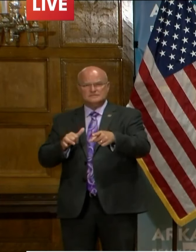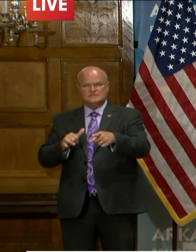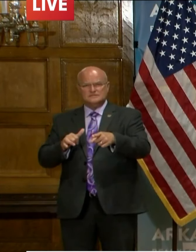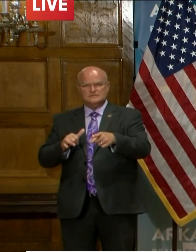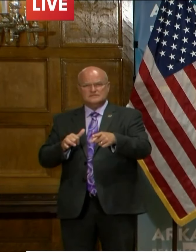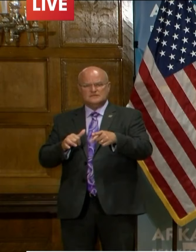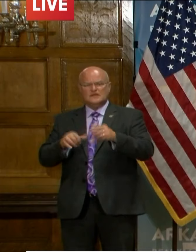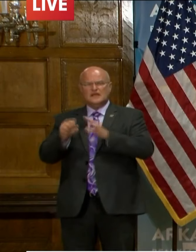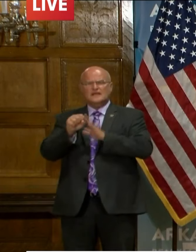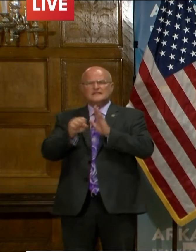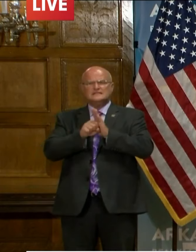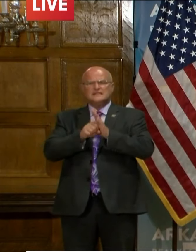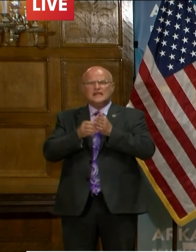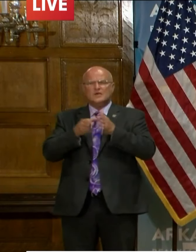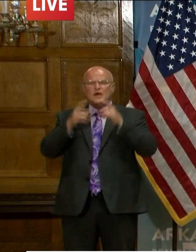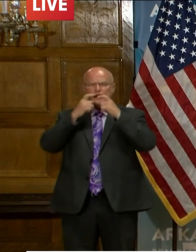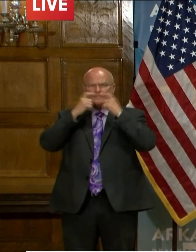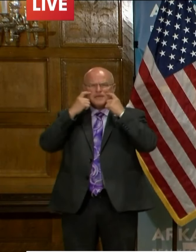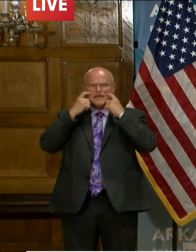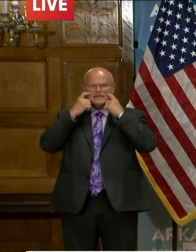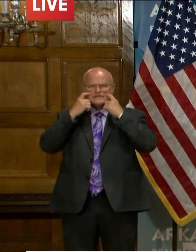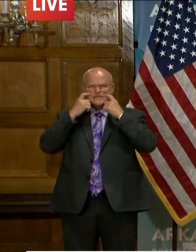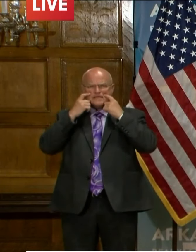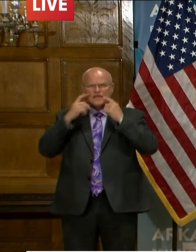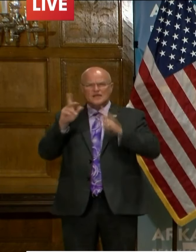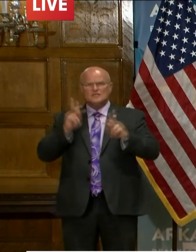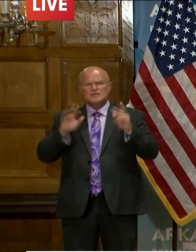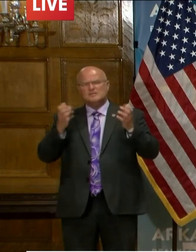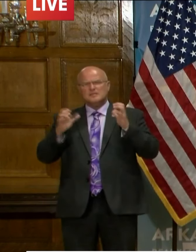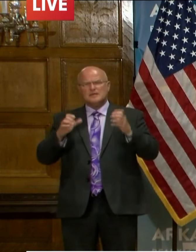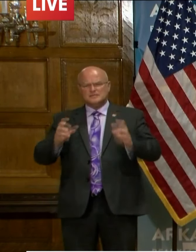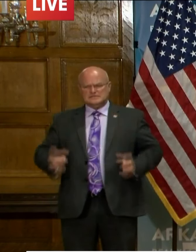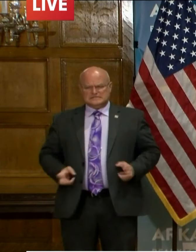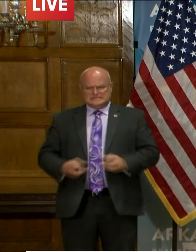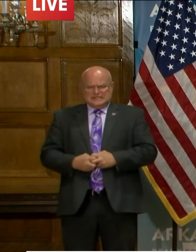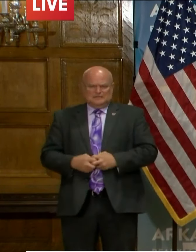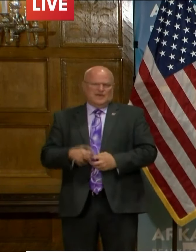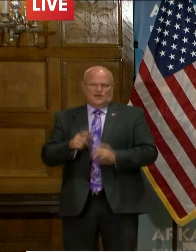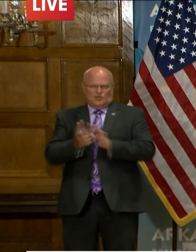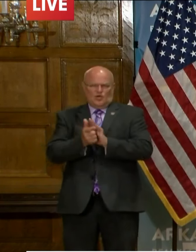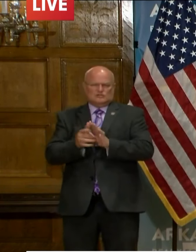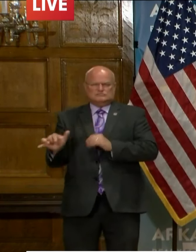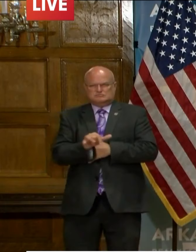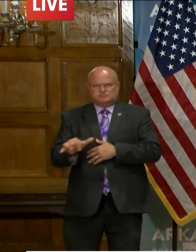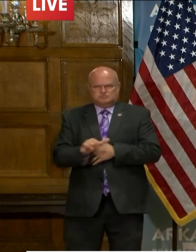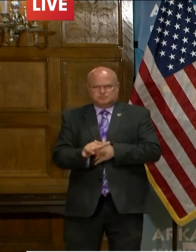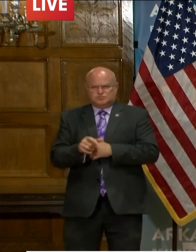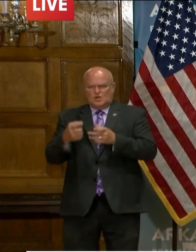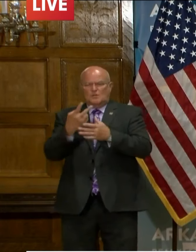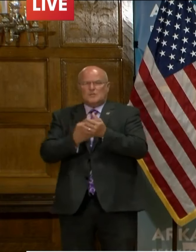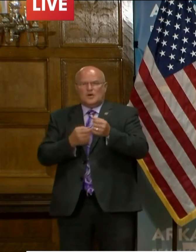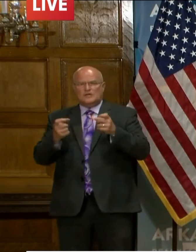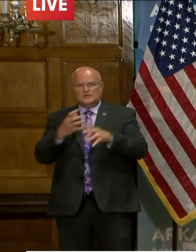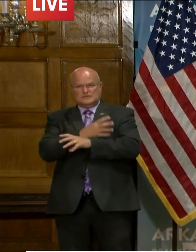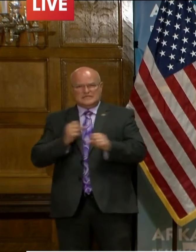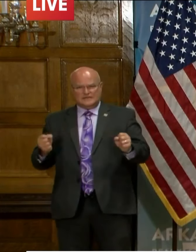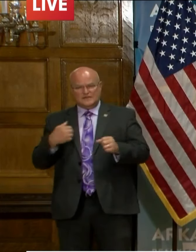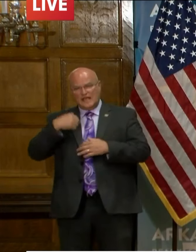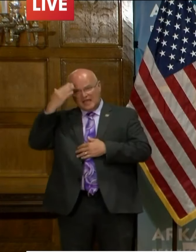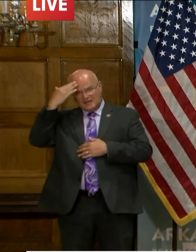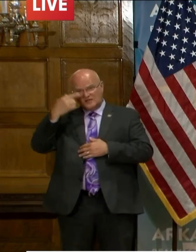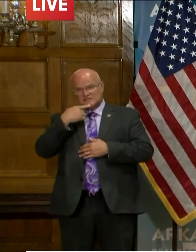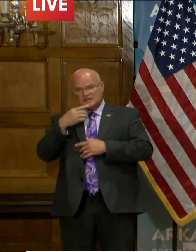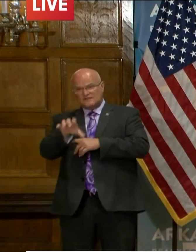into the statewide mask thing, some people have even compared this to maybe seatbelt laws. Both deal with safety. I know you